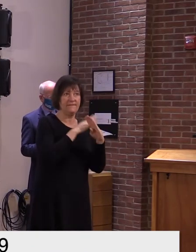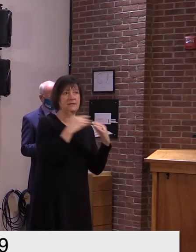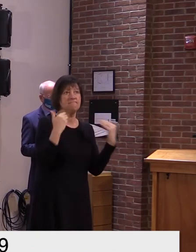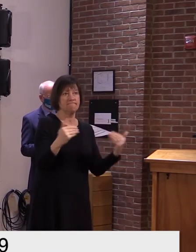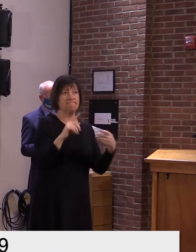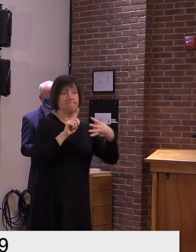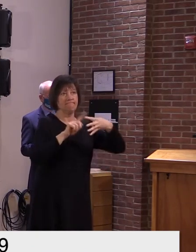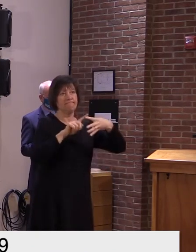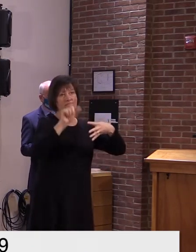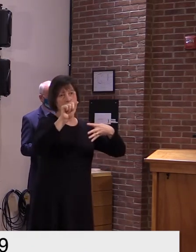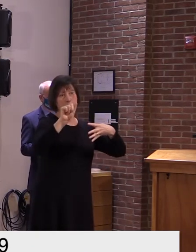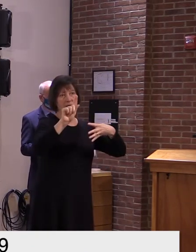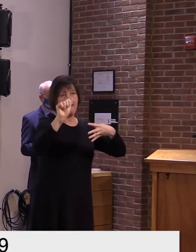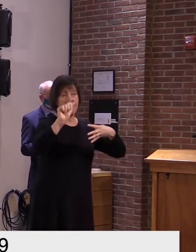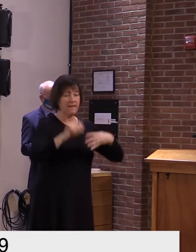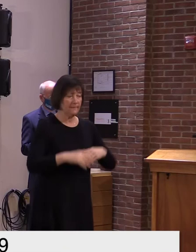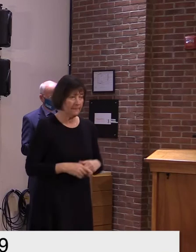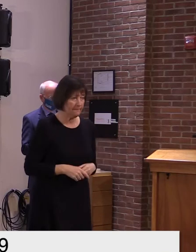Okay. Thank you.